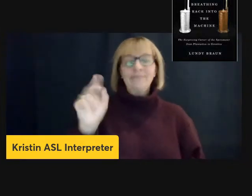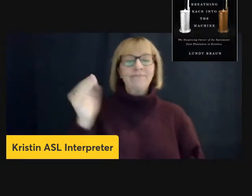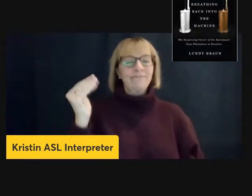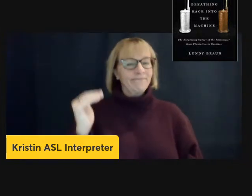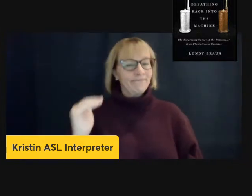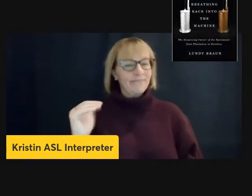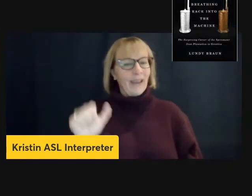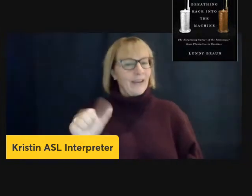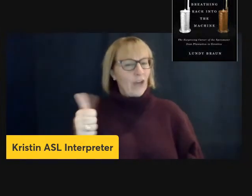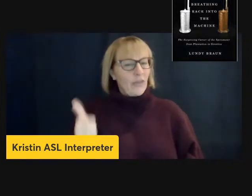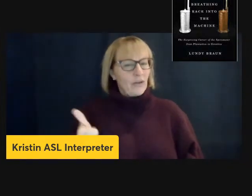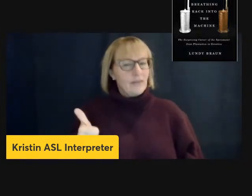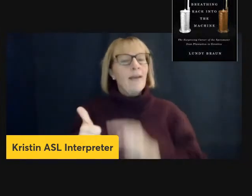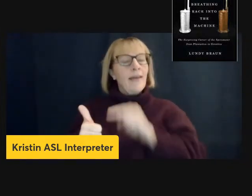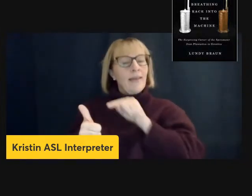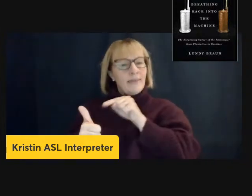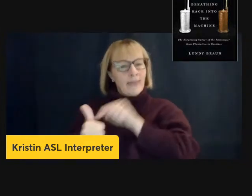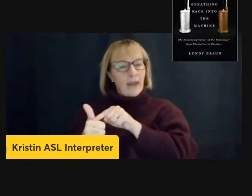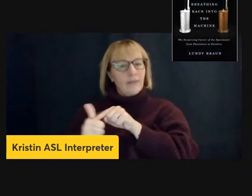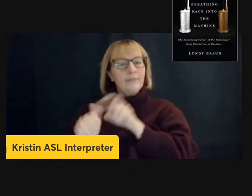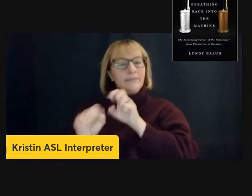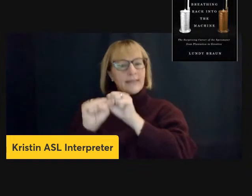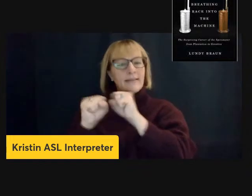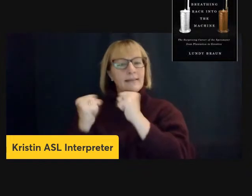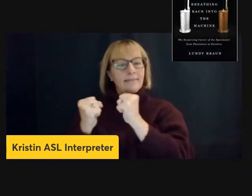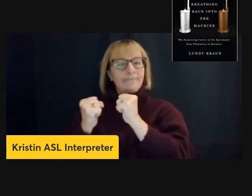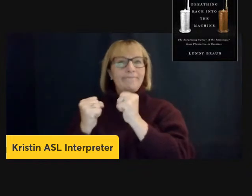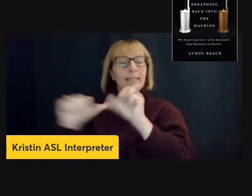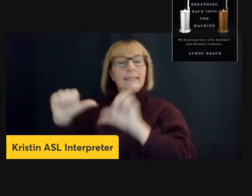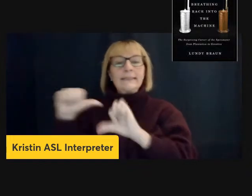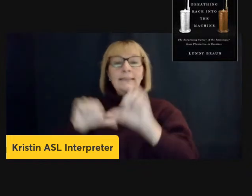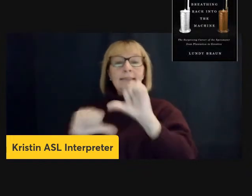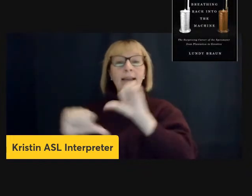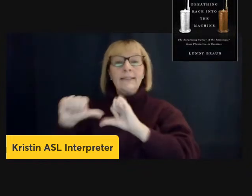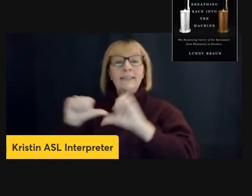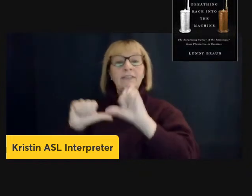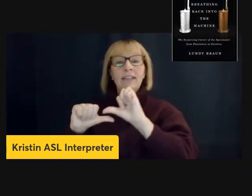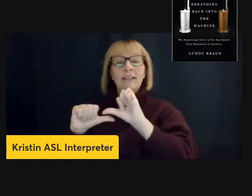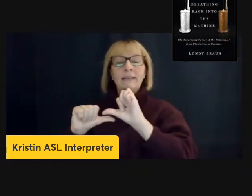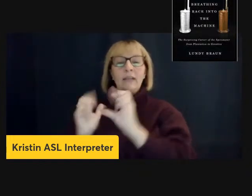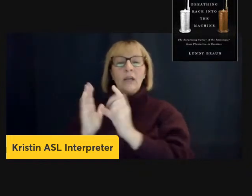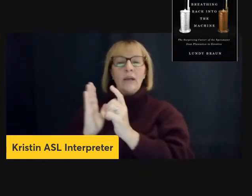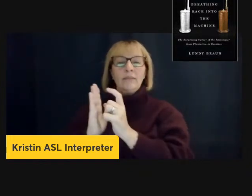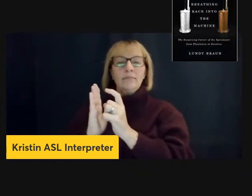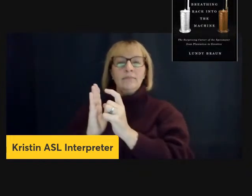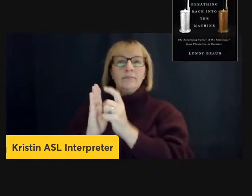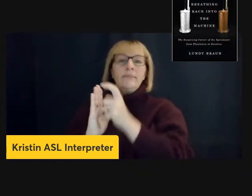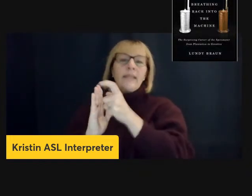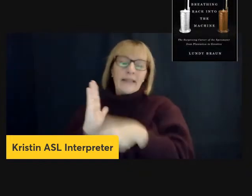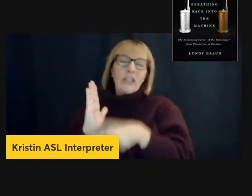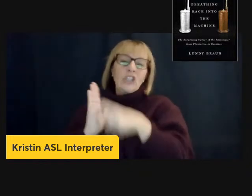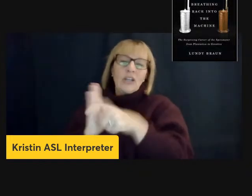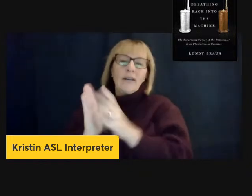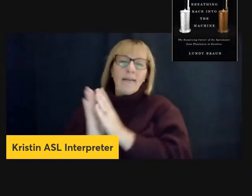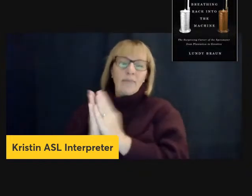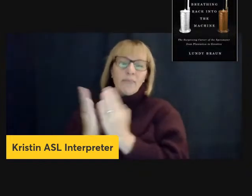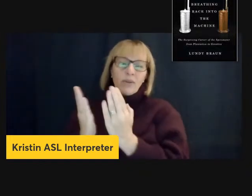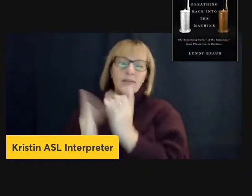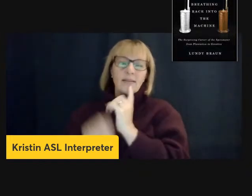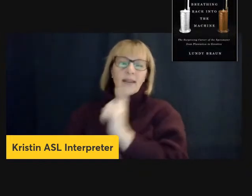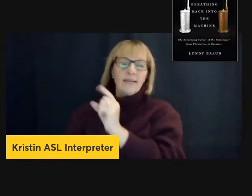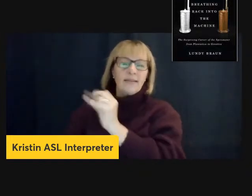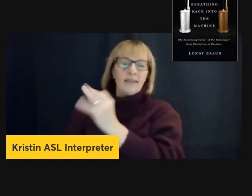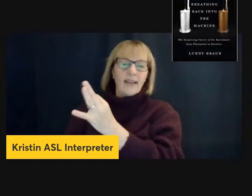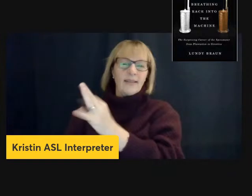this scientific literature in the 20th and 21st century. In the second decade of